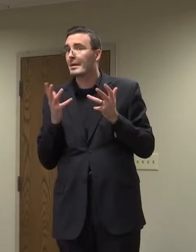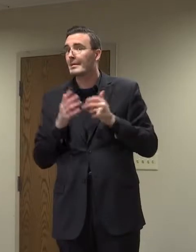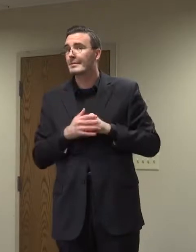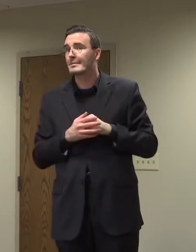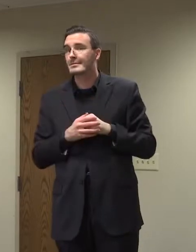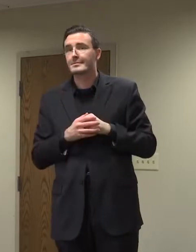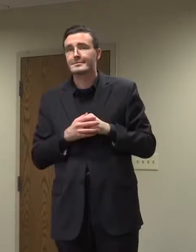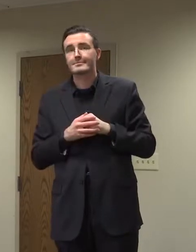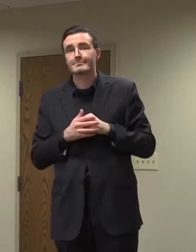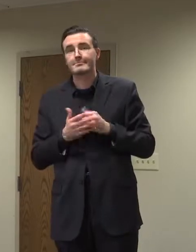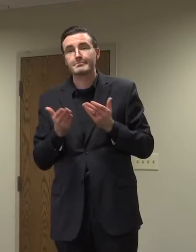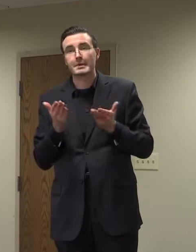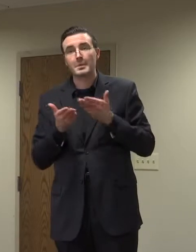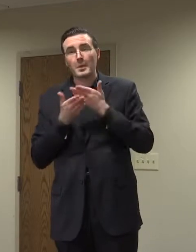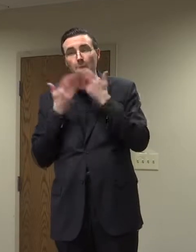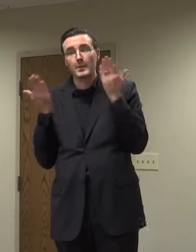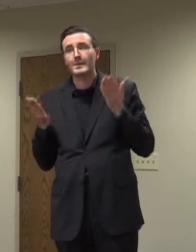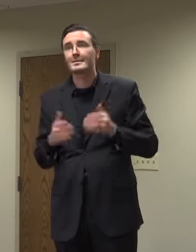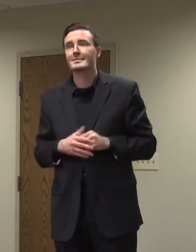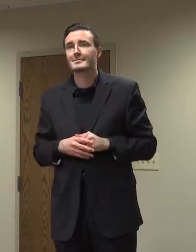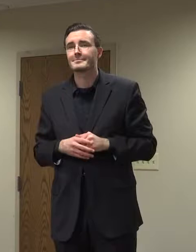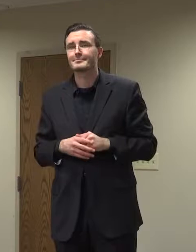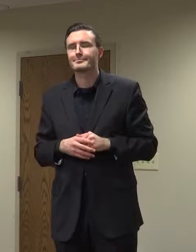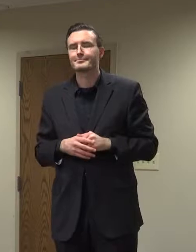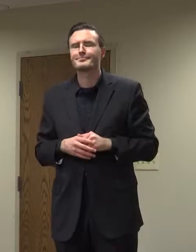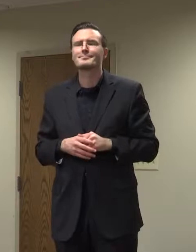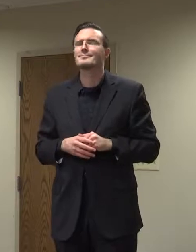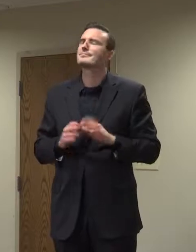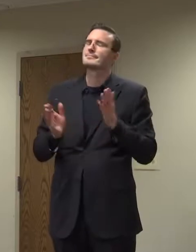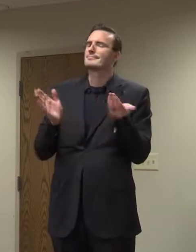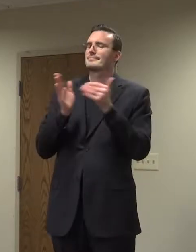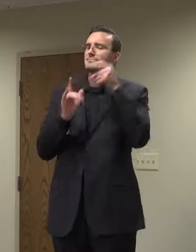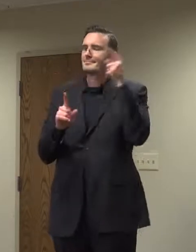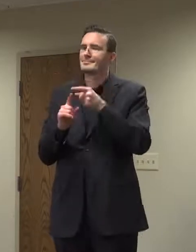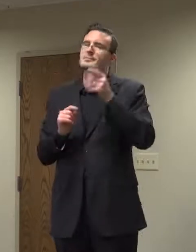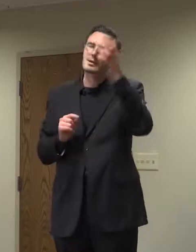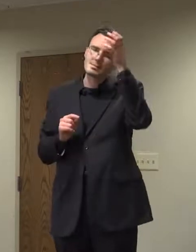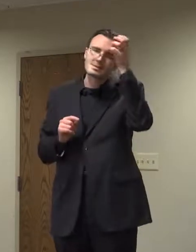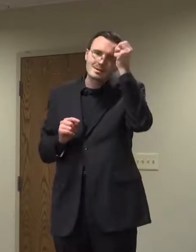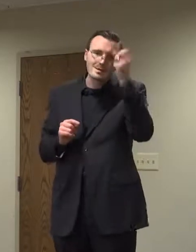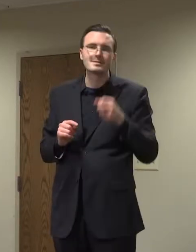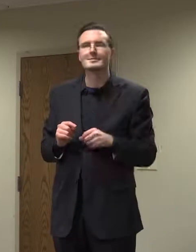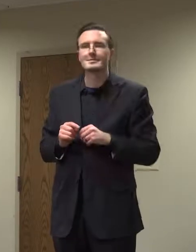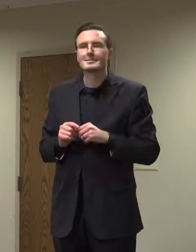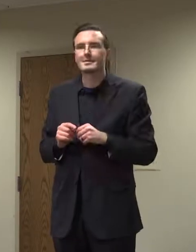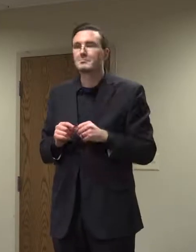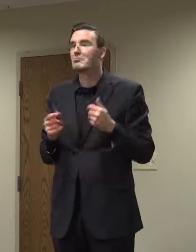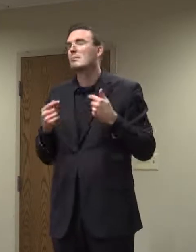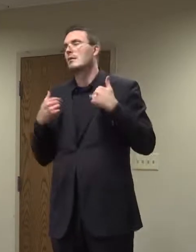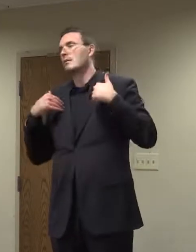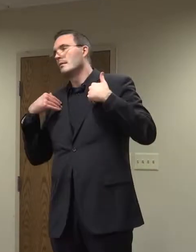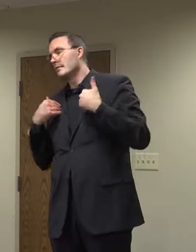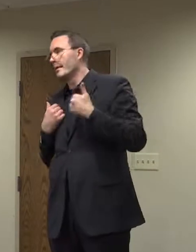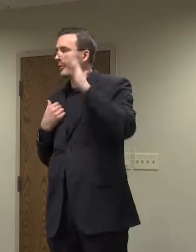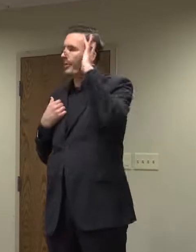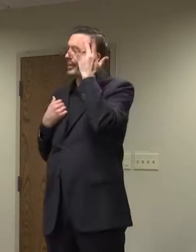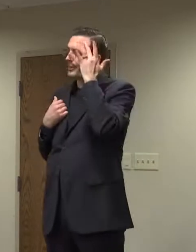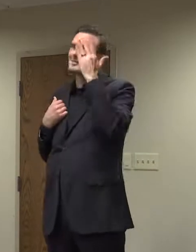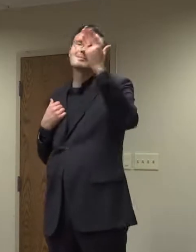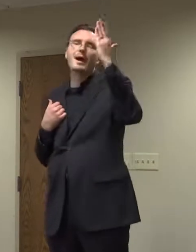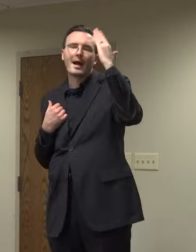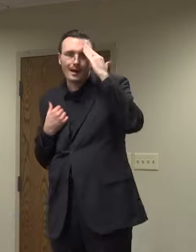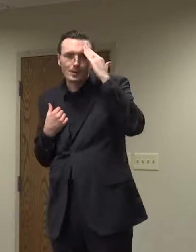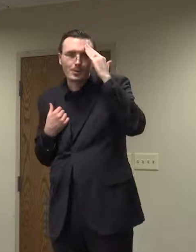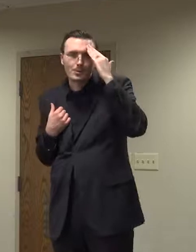So I come back to trying to use our common sense. I know we're tired. Pandemic's not tired of us. You're not cheating anyone by